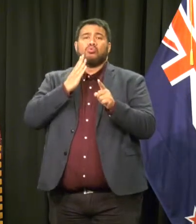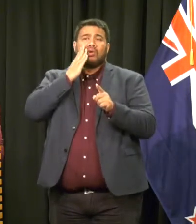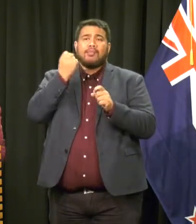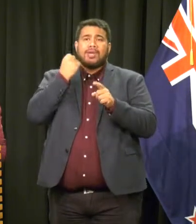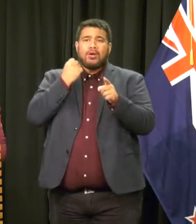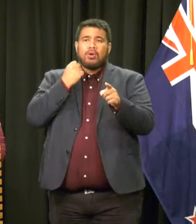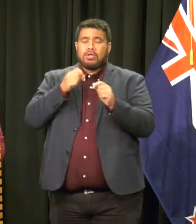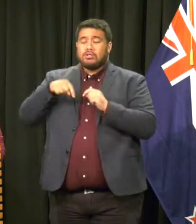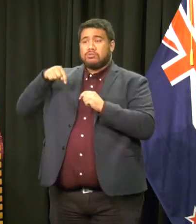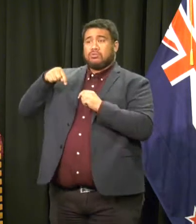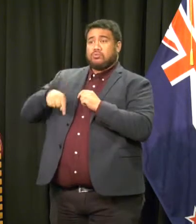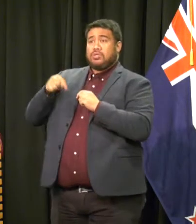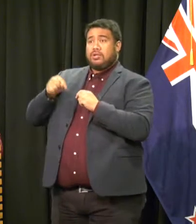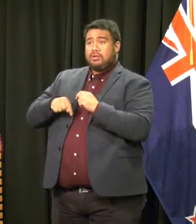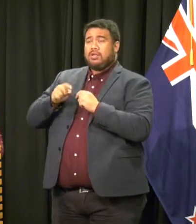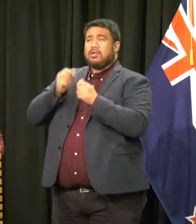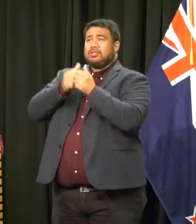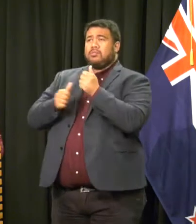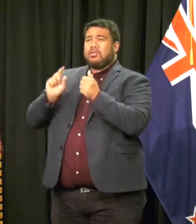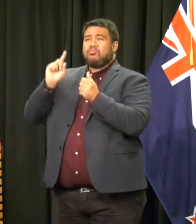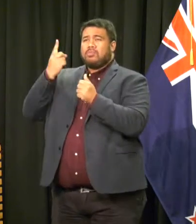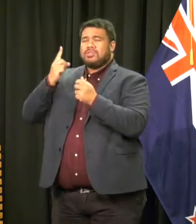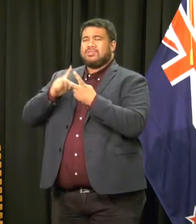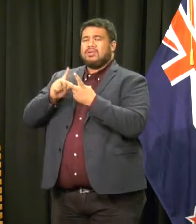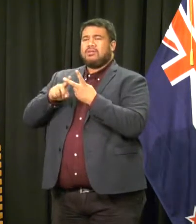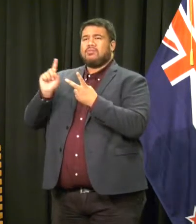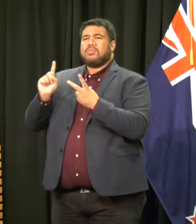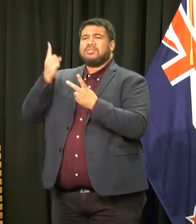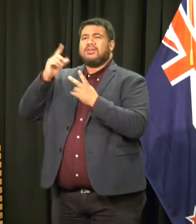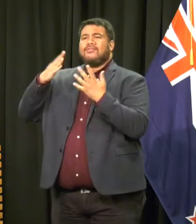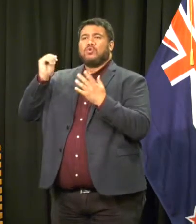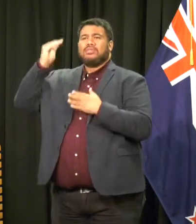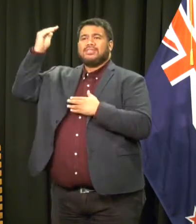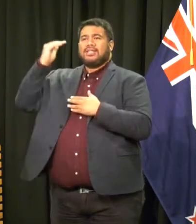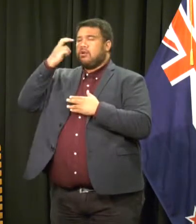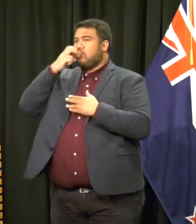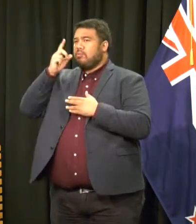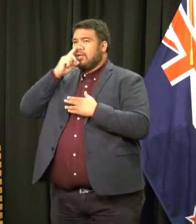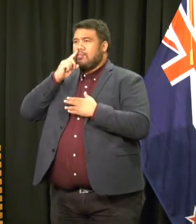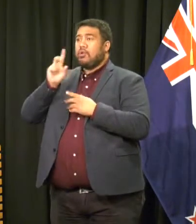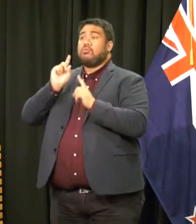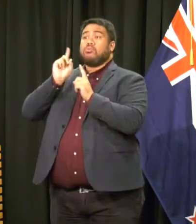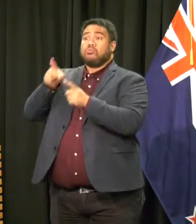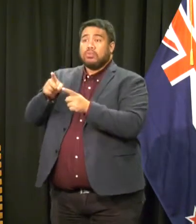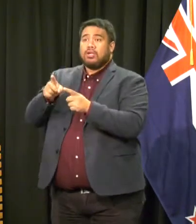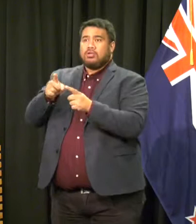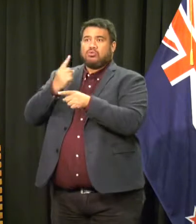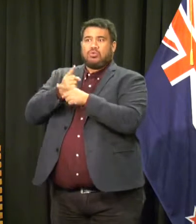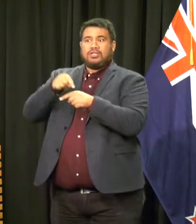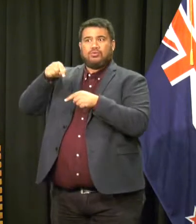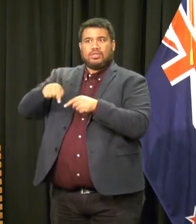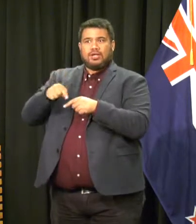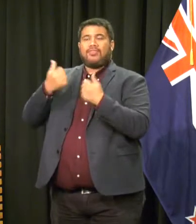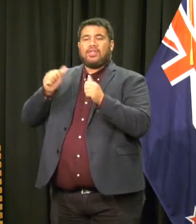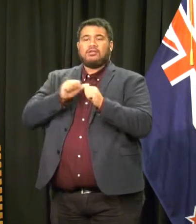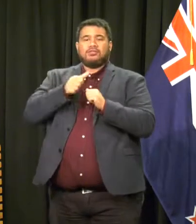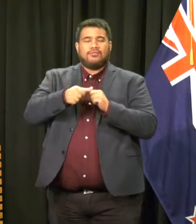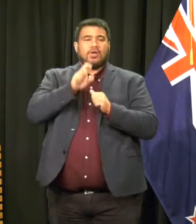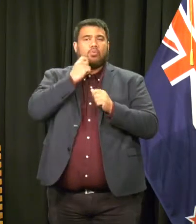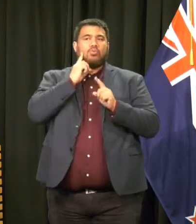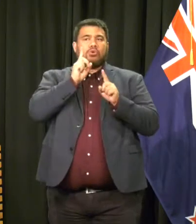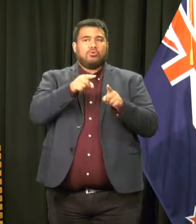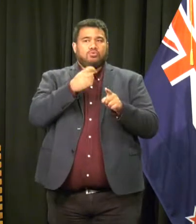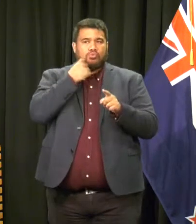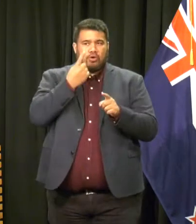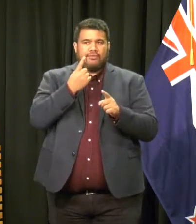Power AGM in Kilburnie, following the Deputy Prime Minister and Minister for Seniors pre-budget announcement there today.